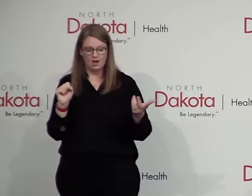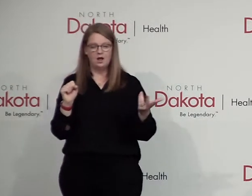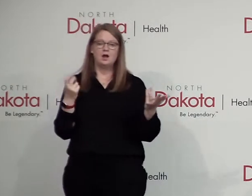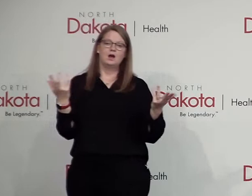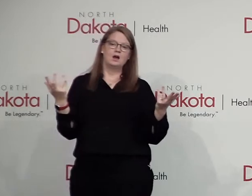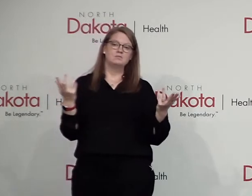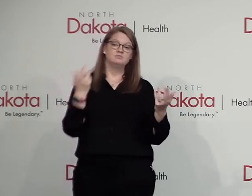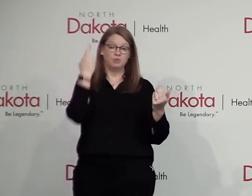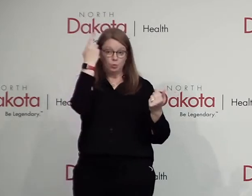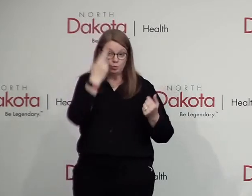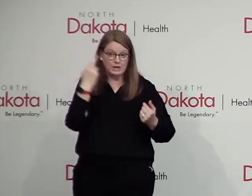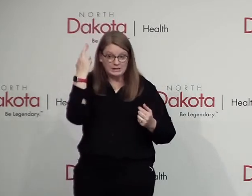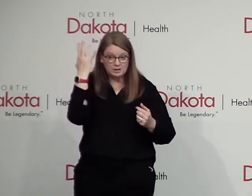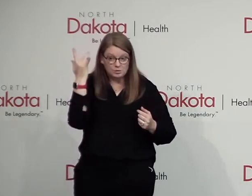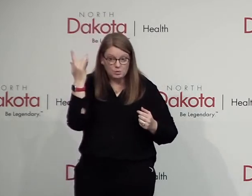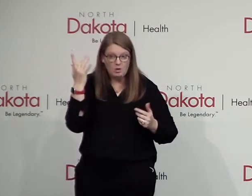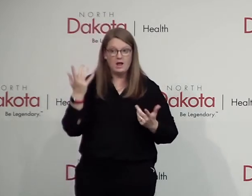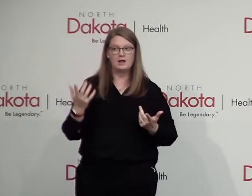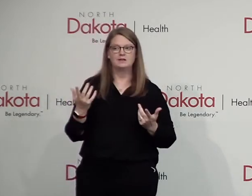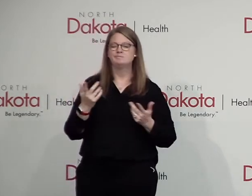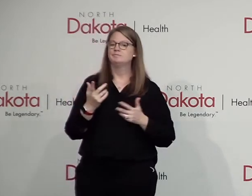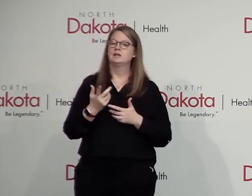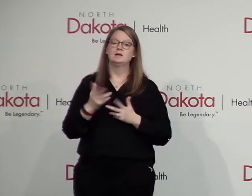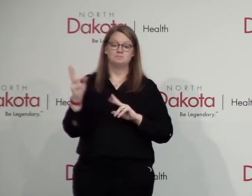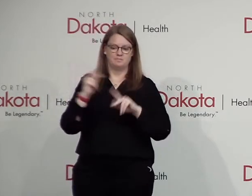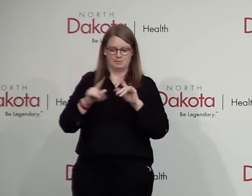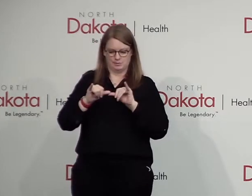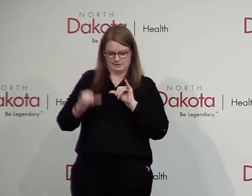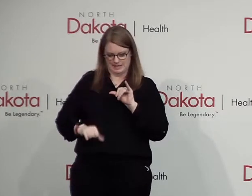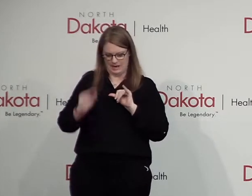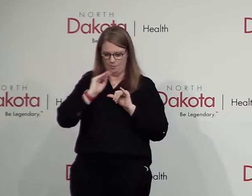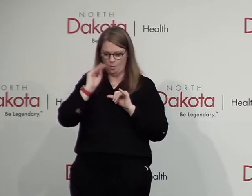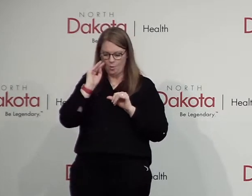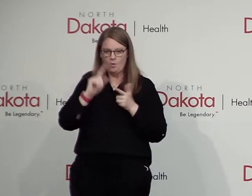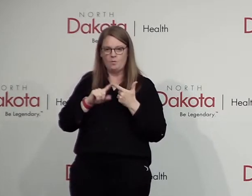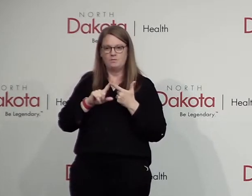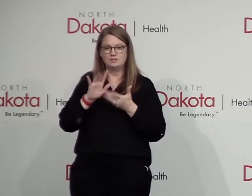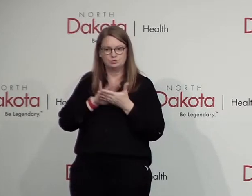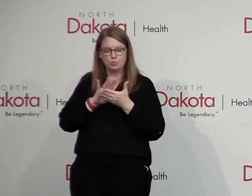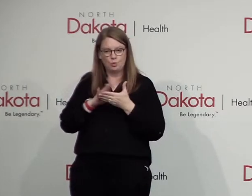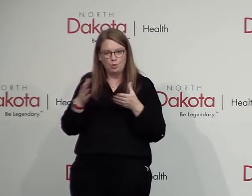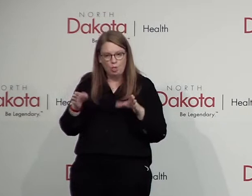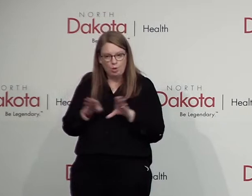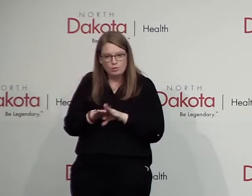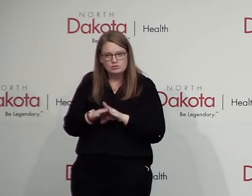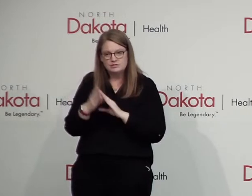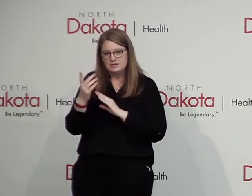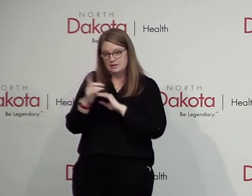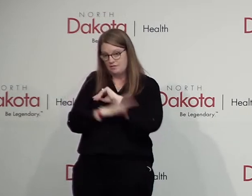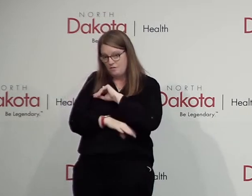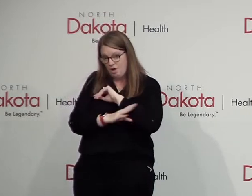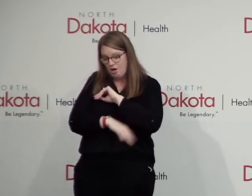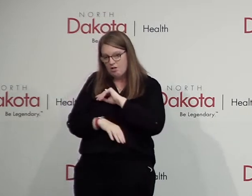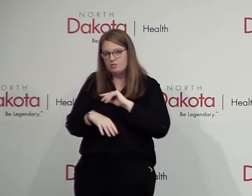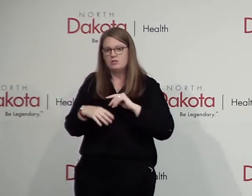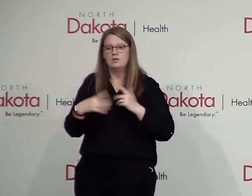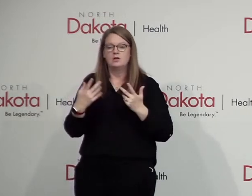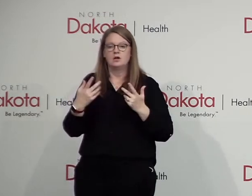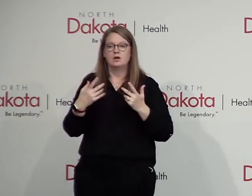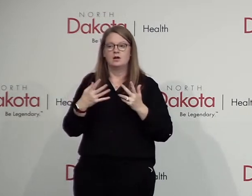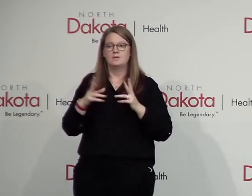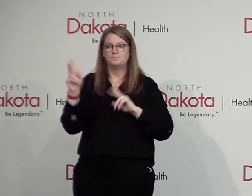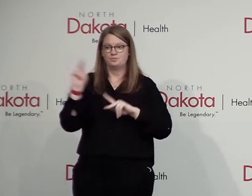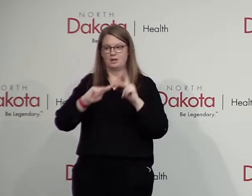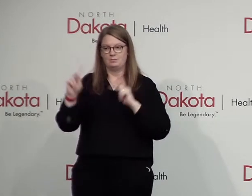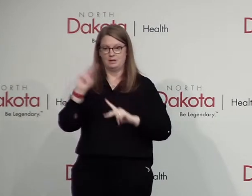that's likely due to the fact that we weren't traveling. We had school closures in the fall last year. When people